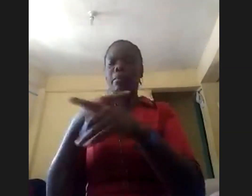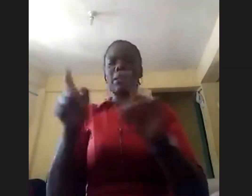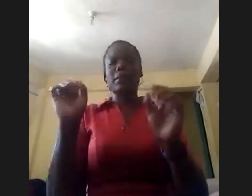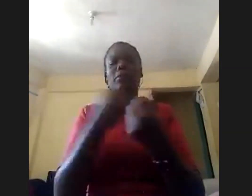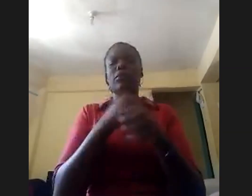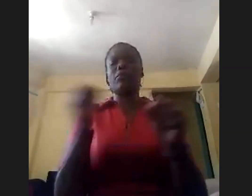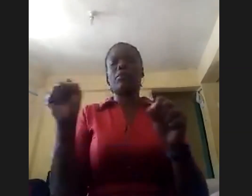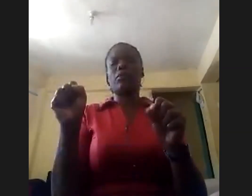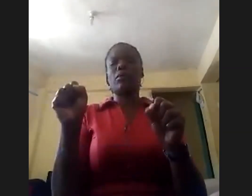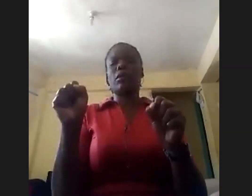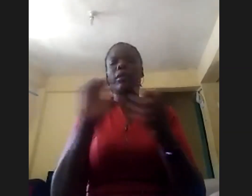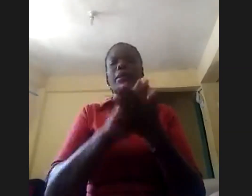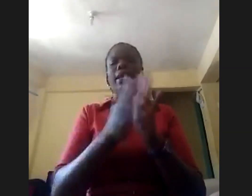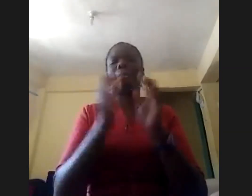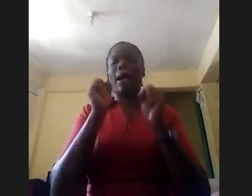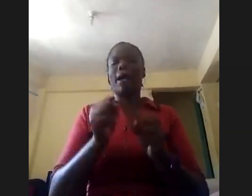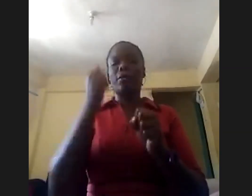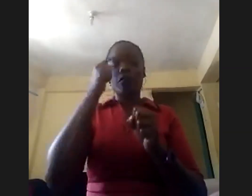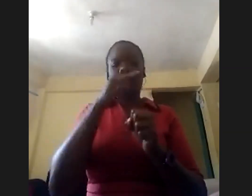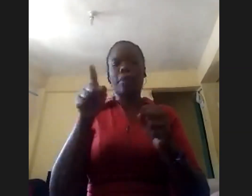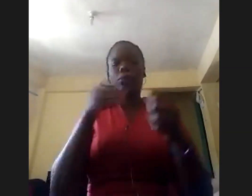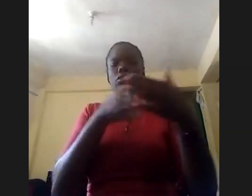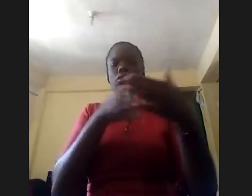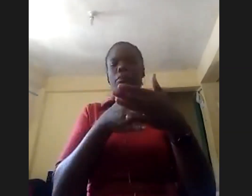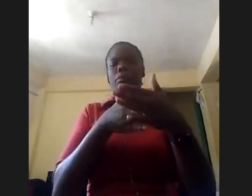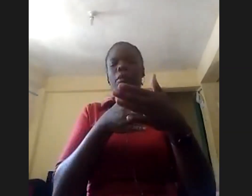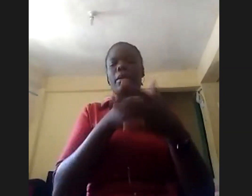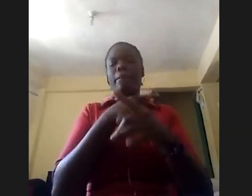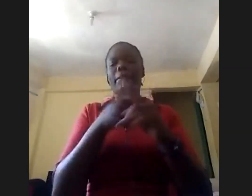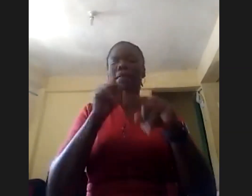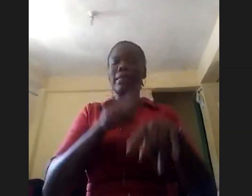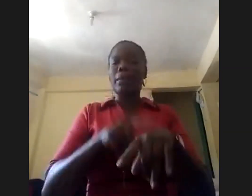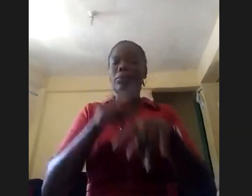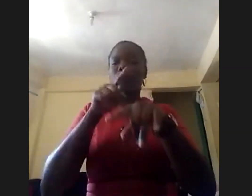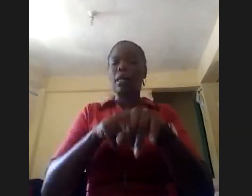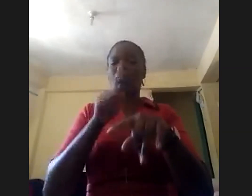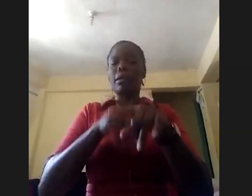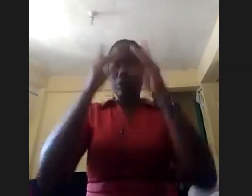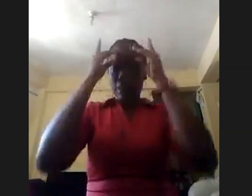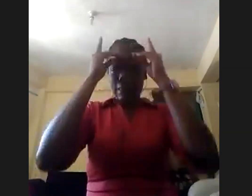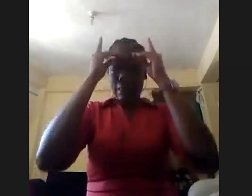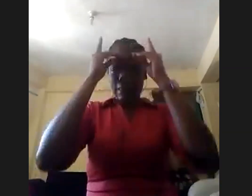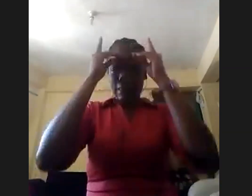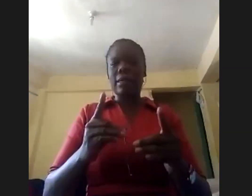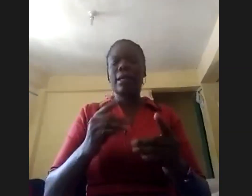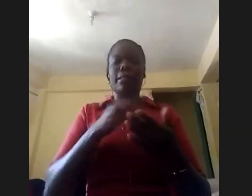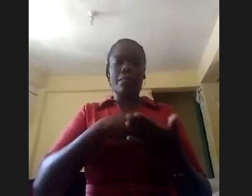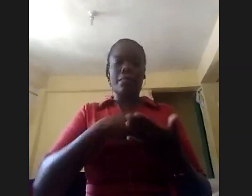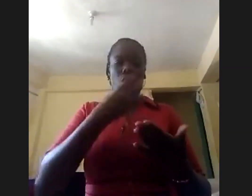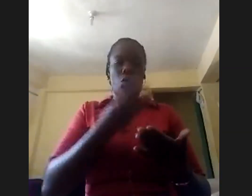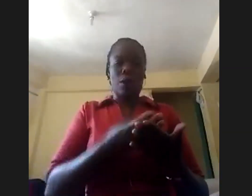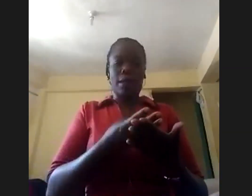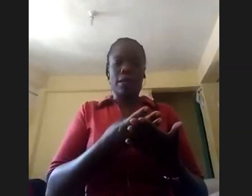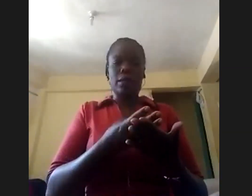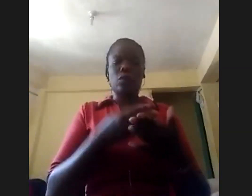to stop smoking. But one thing, time to time, when you just have decided the will to stop, and I think, and you pursue it, you'll be